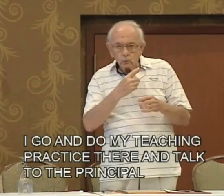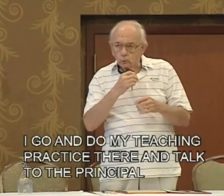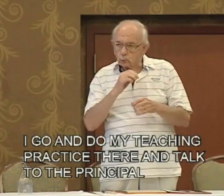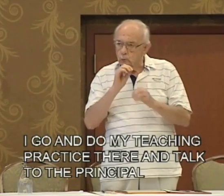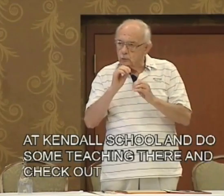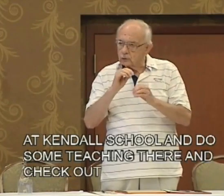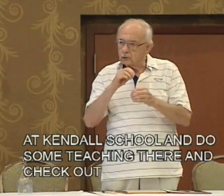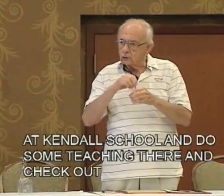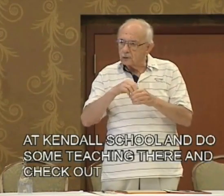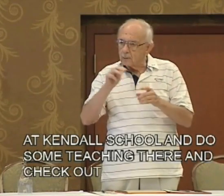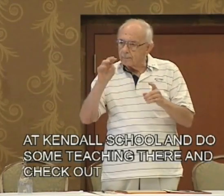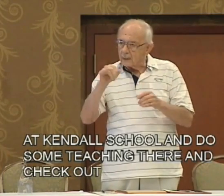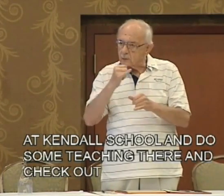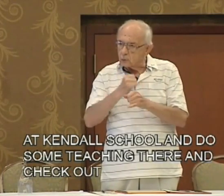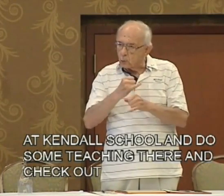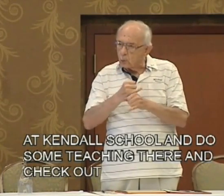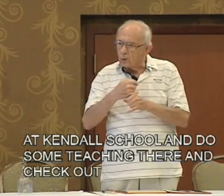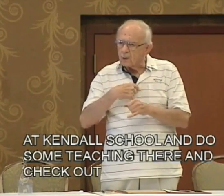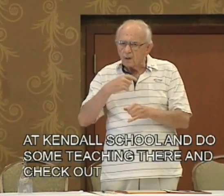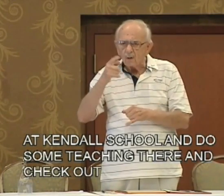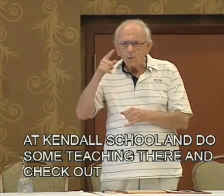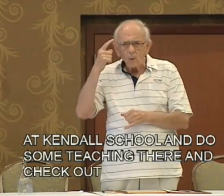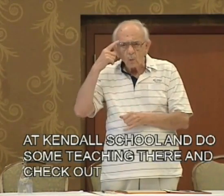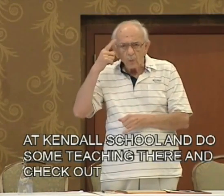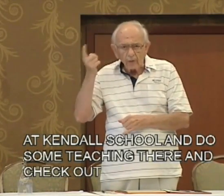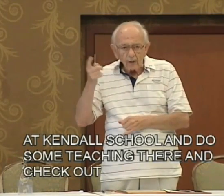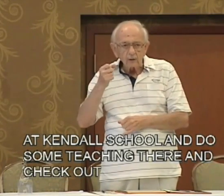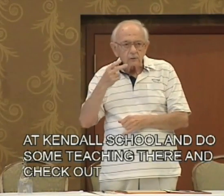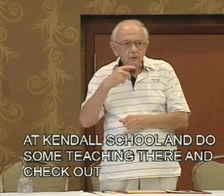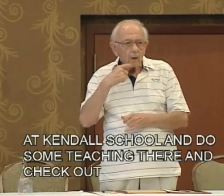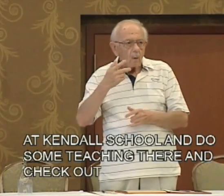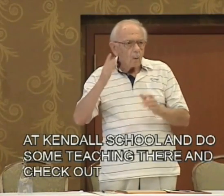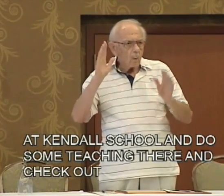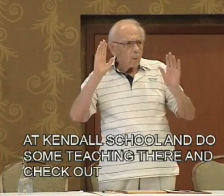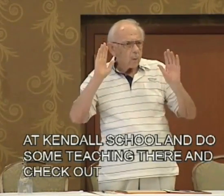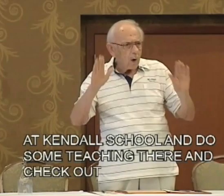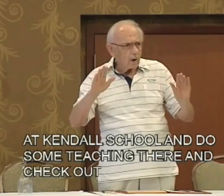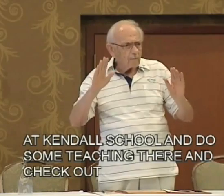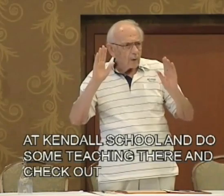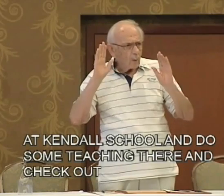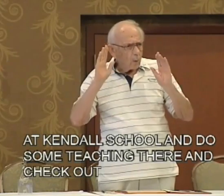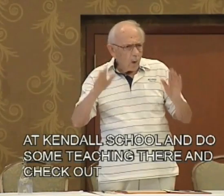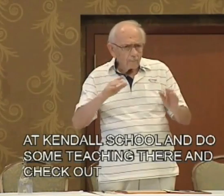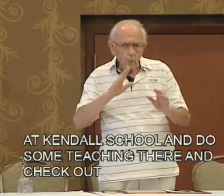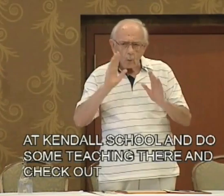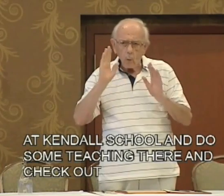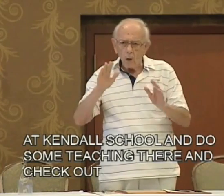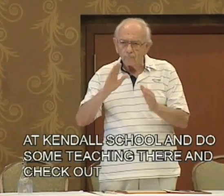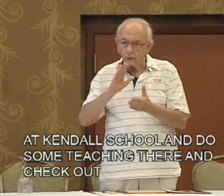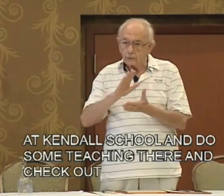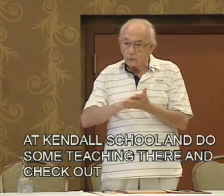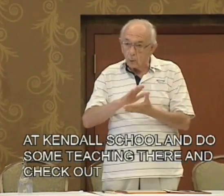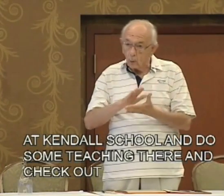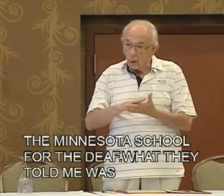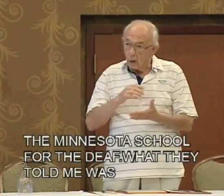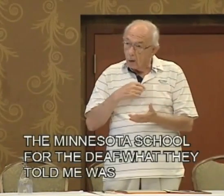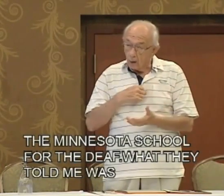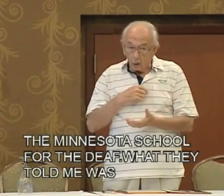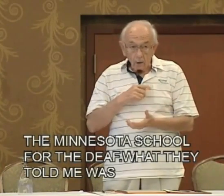and do some teaching practice there perhaps and check out the Minnesota School for the Deaf and what they told me was the